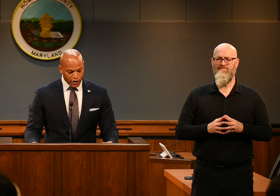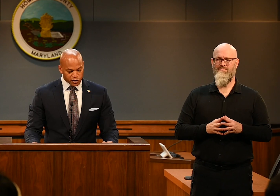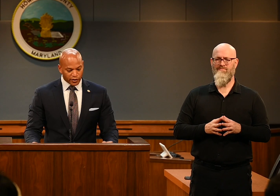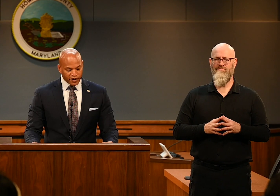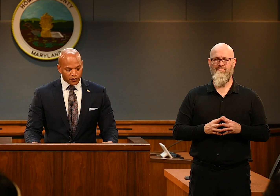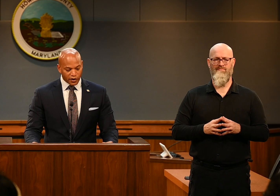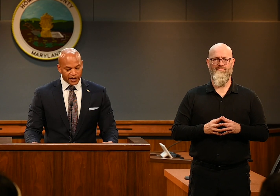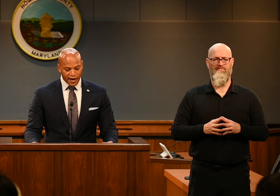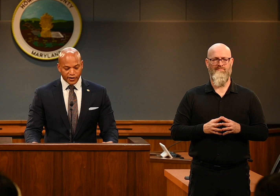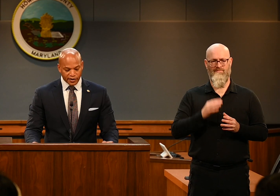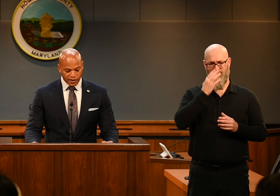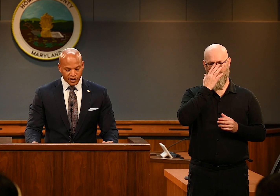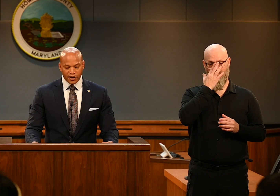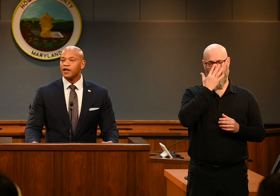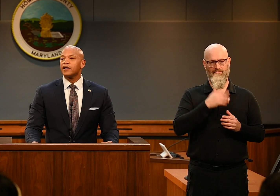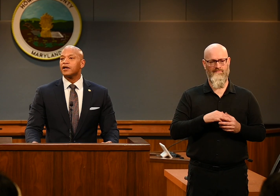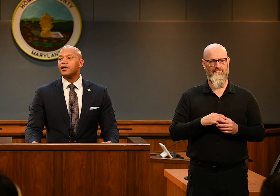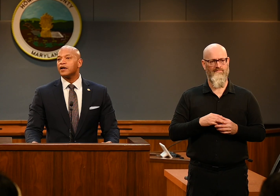But we also believe in working together.